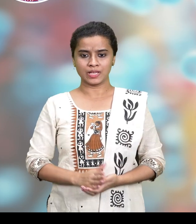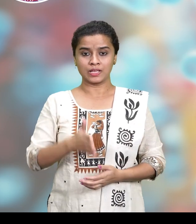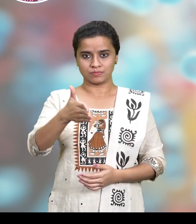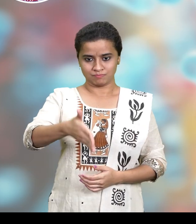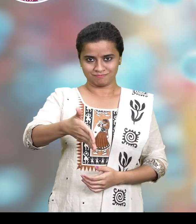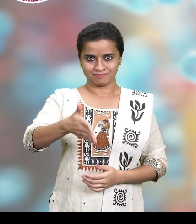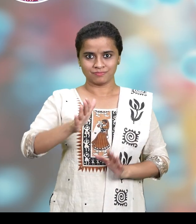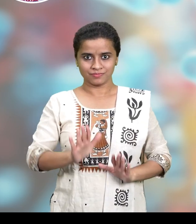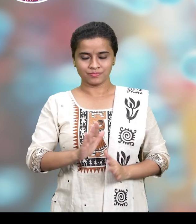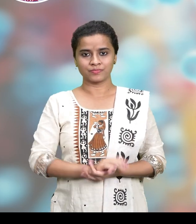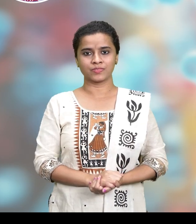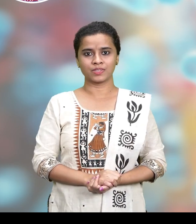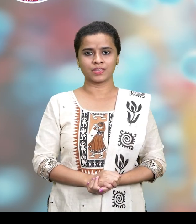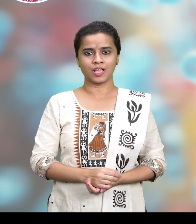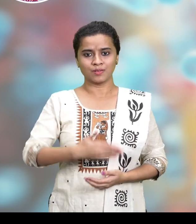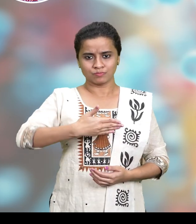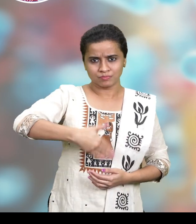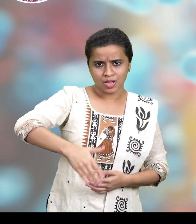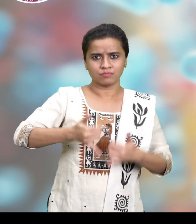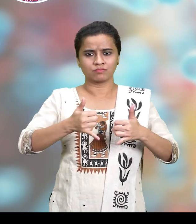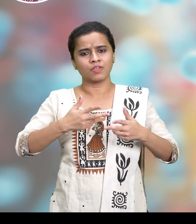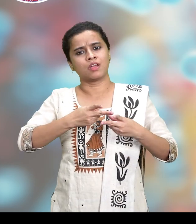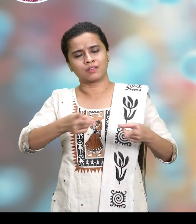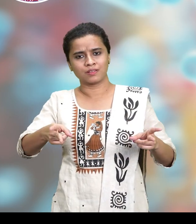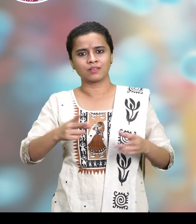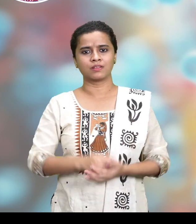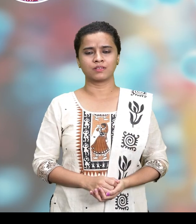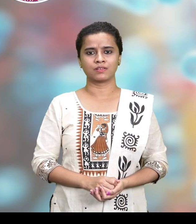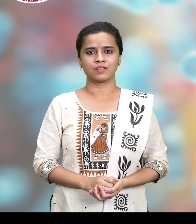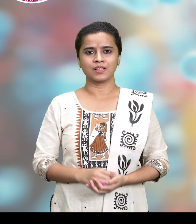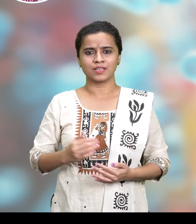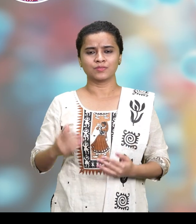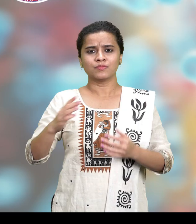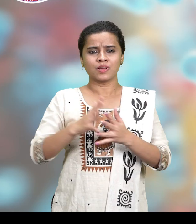handshakes and sports like wrestling